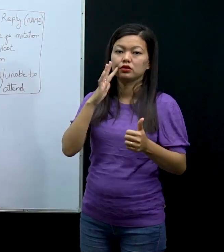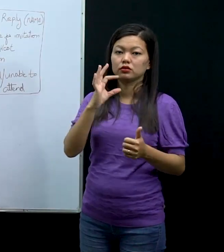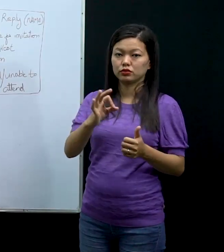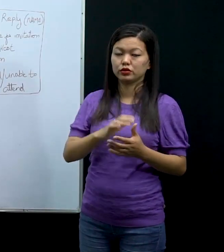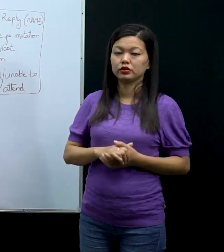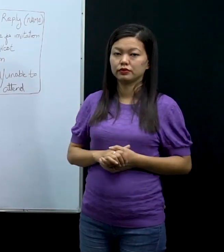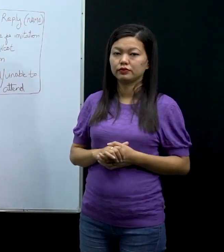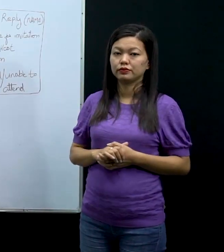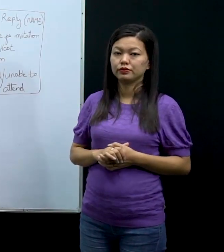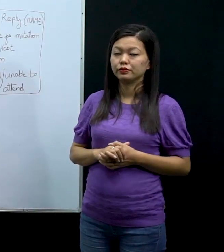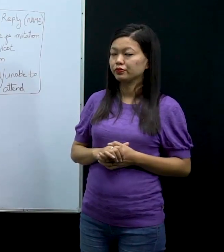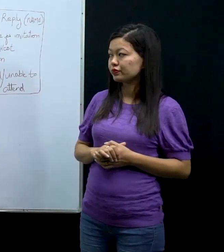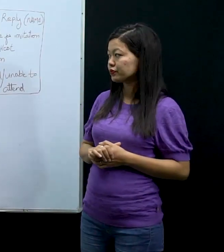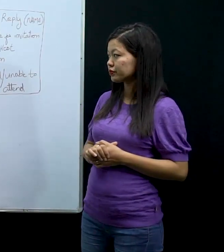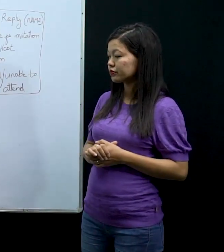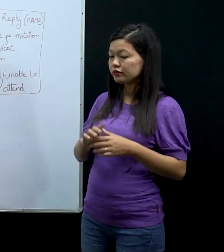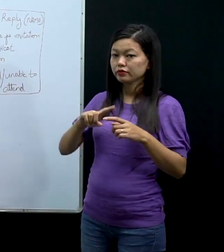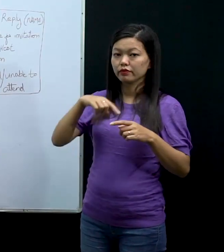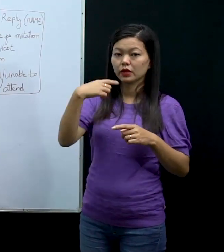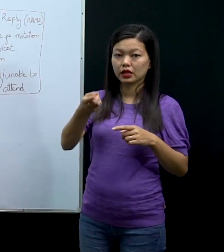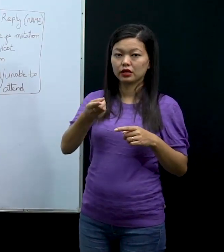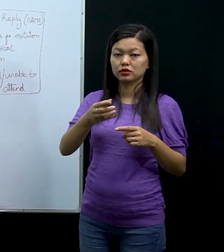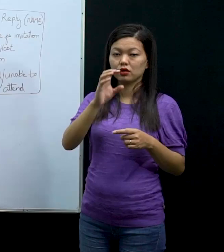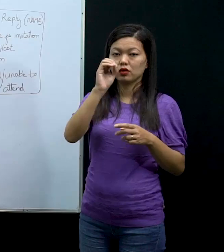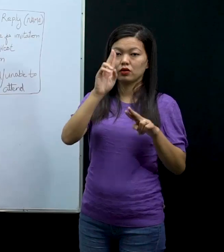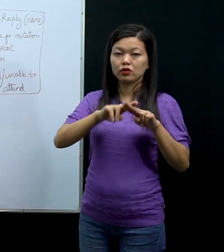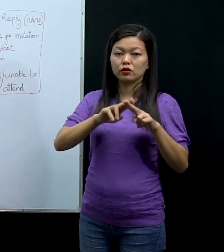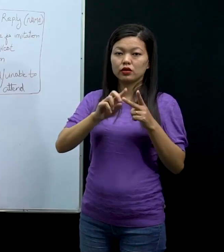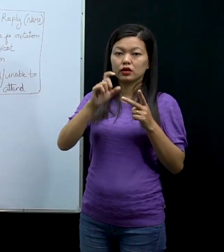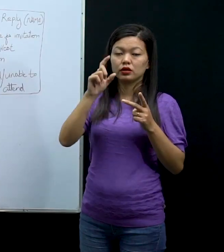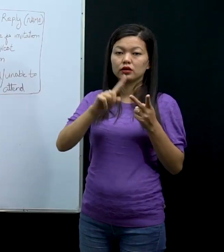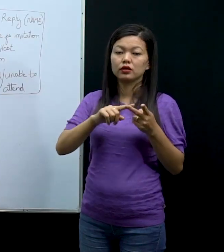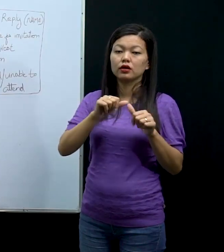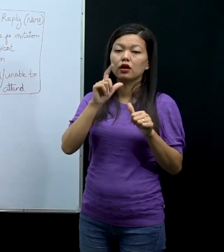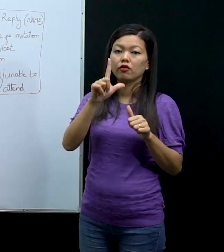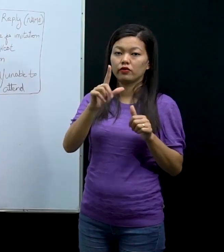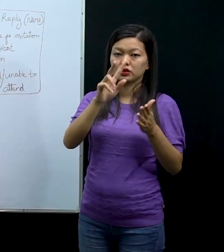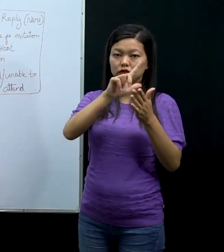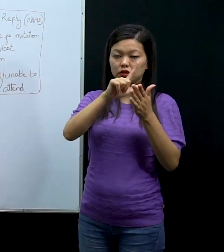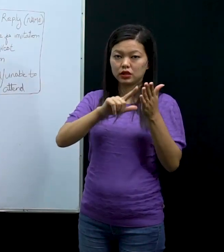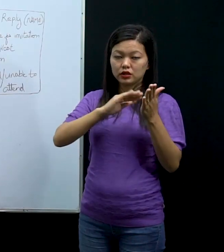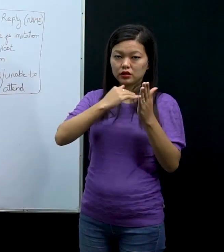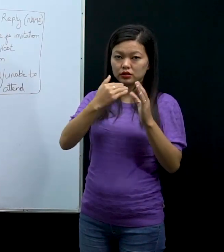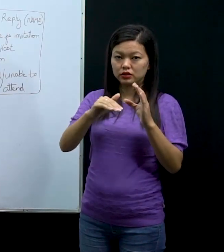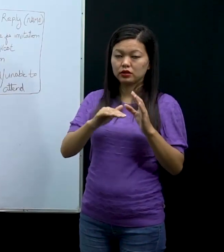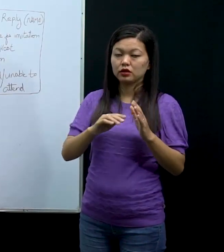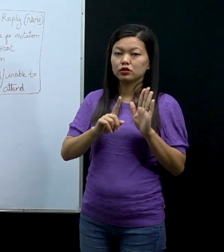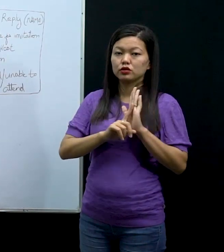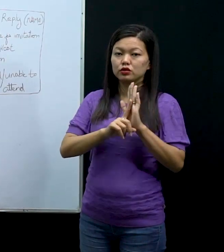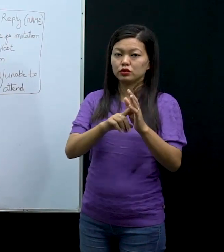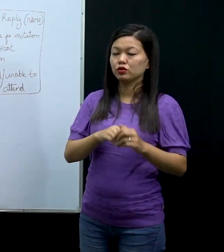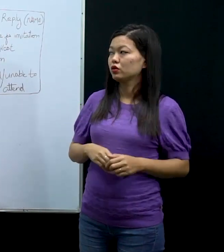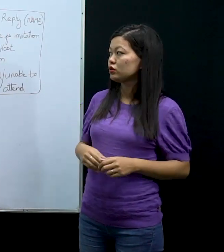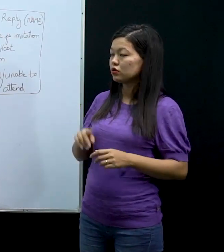to, as mentioned earlier. But before that, I want you to have a quick look on how to write a personal formal invitation